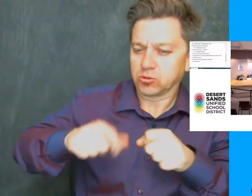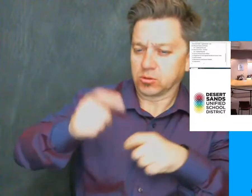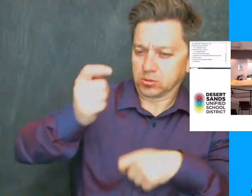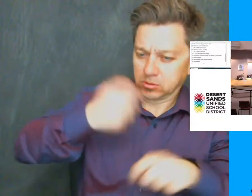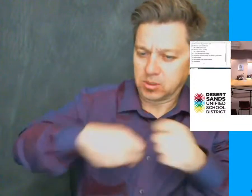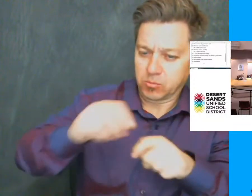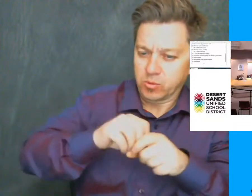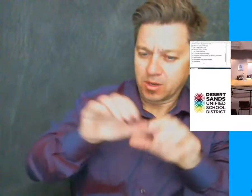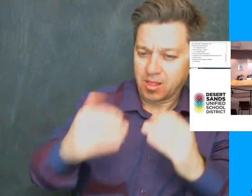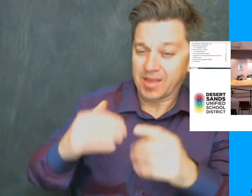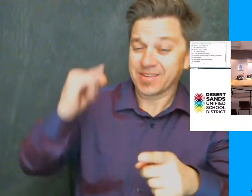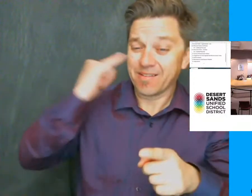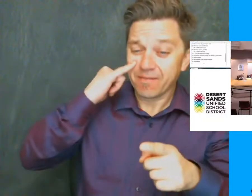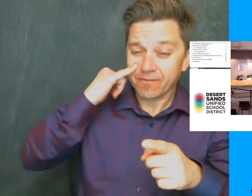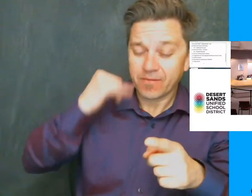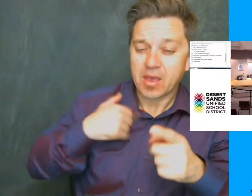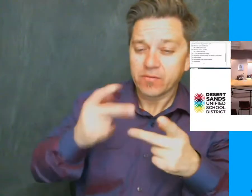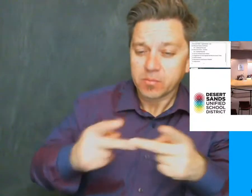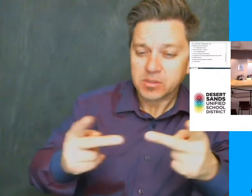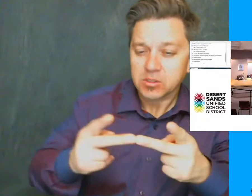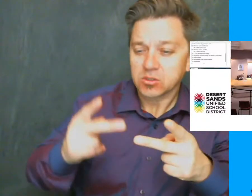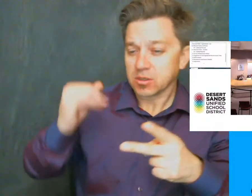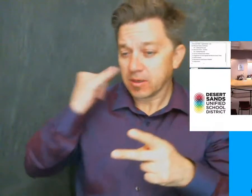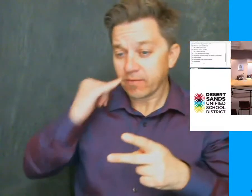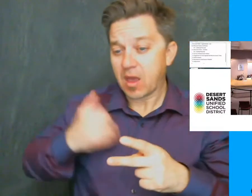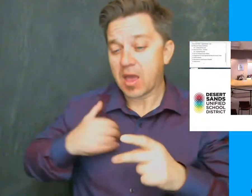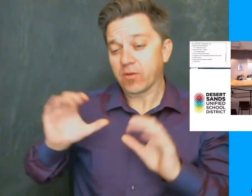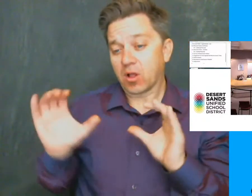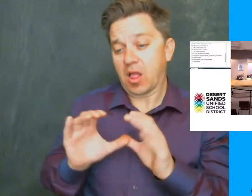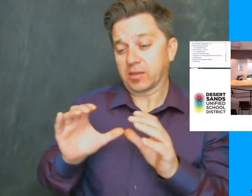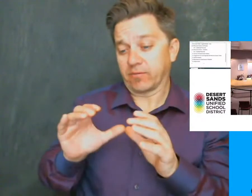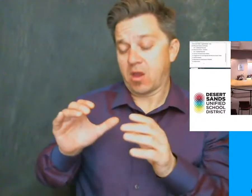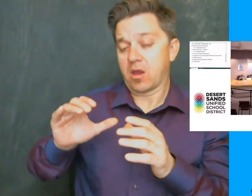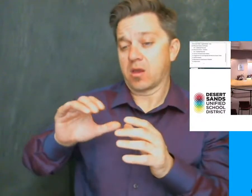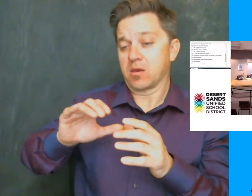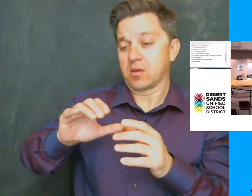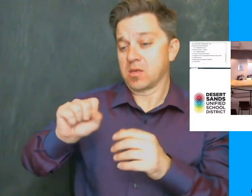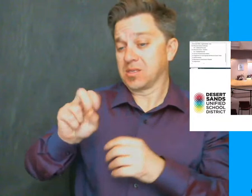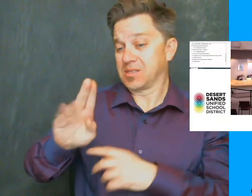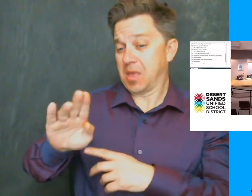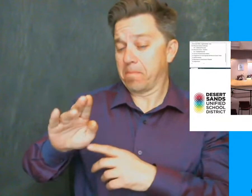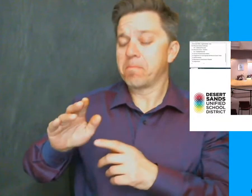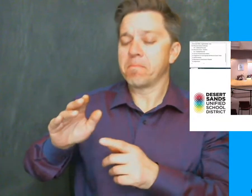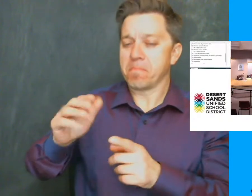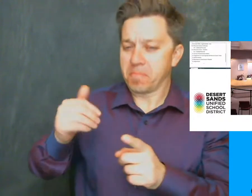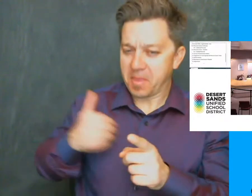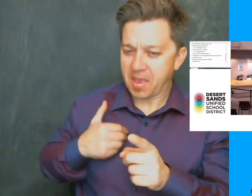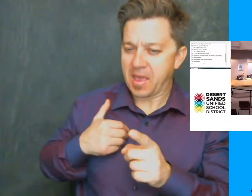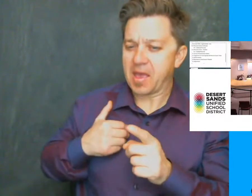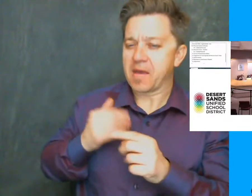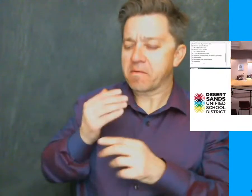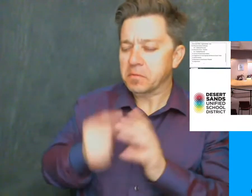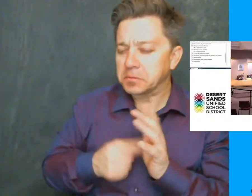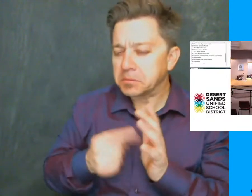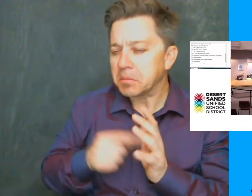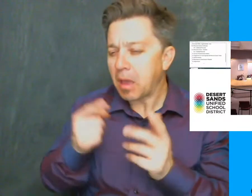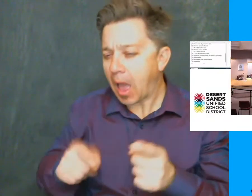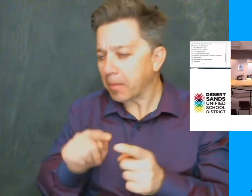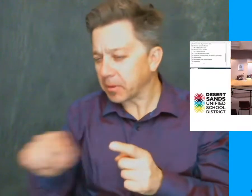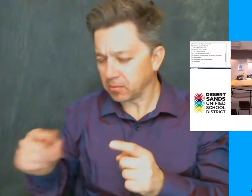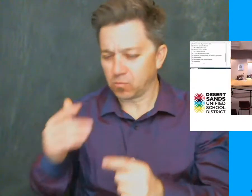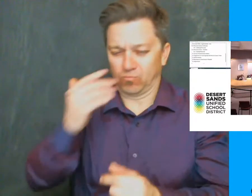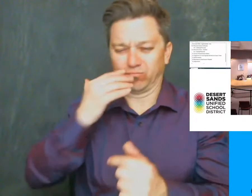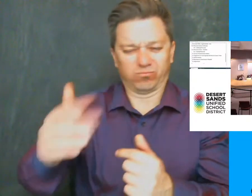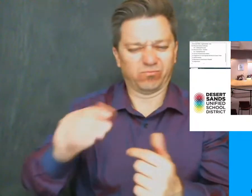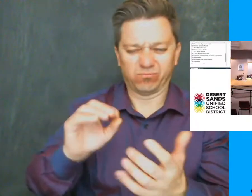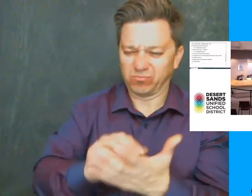a position, a classified sub behind their position. We have a handful of those occasions that are well documented and well supported in